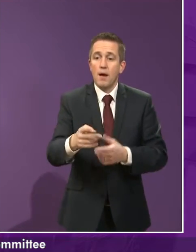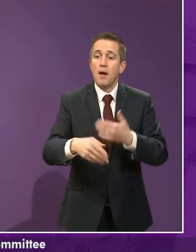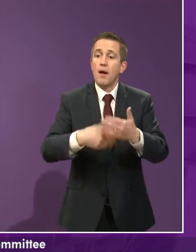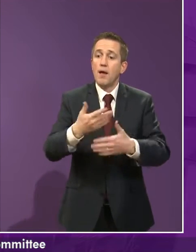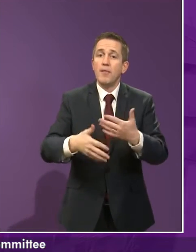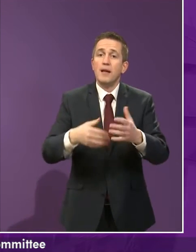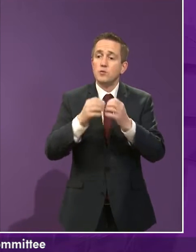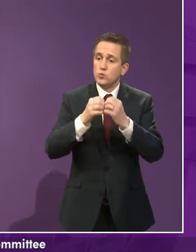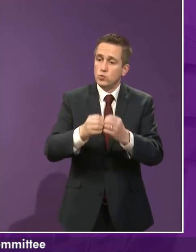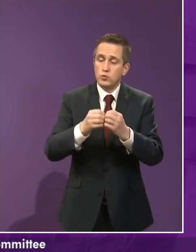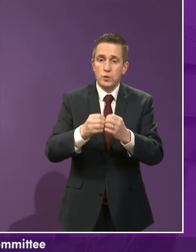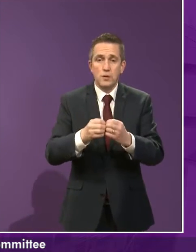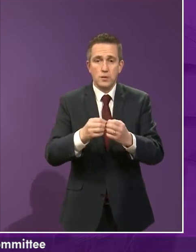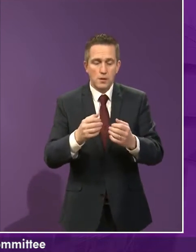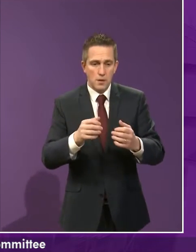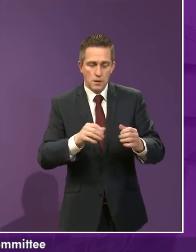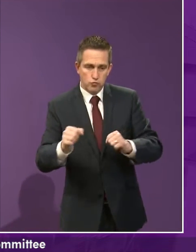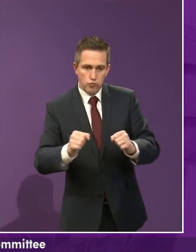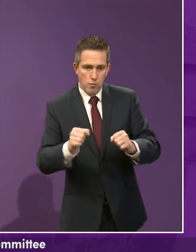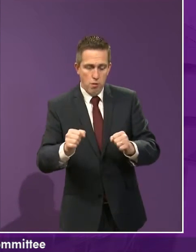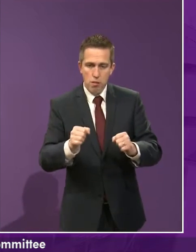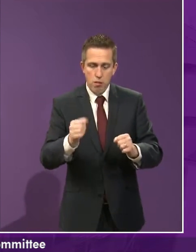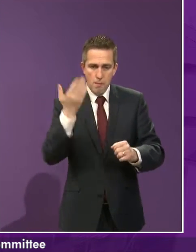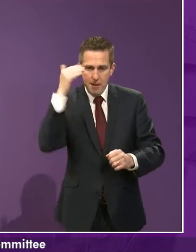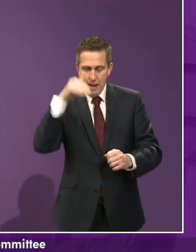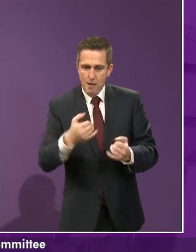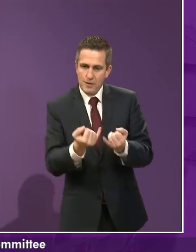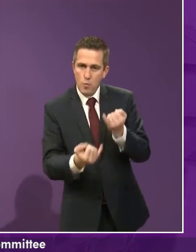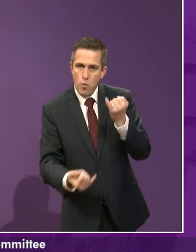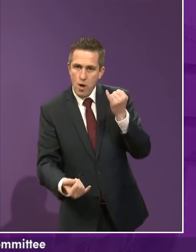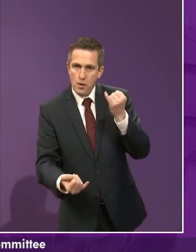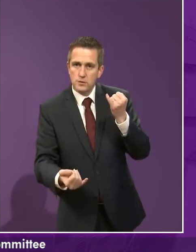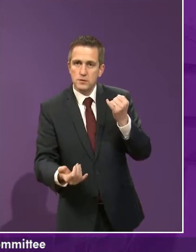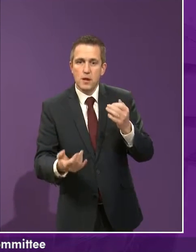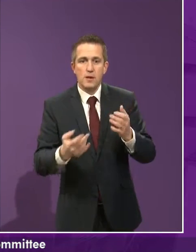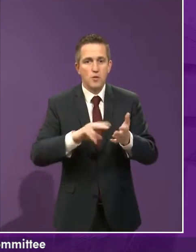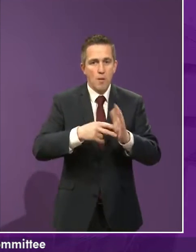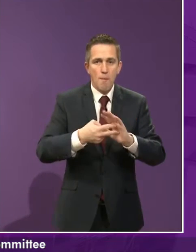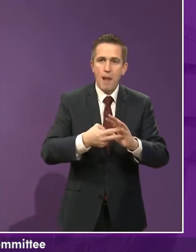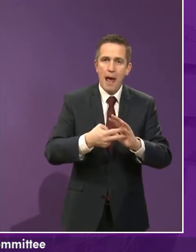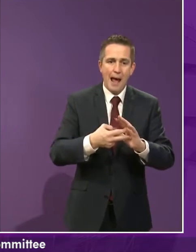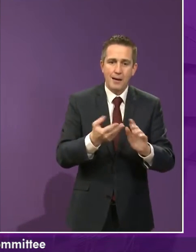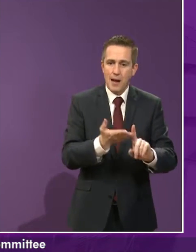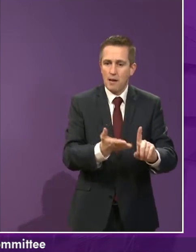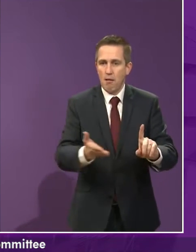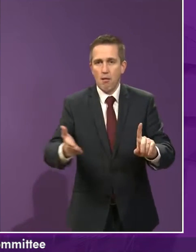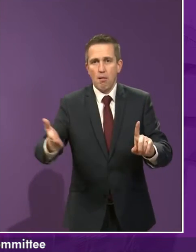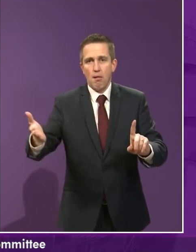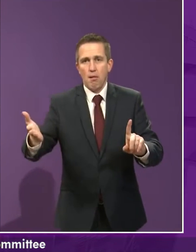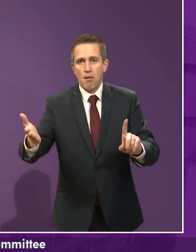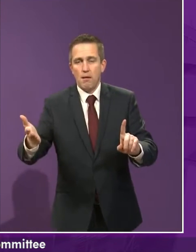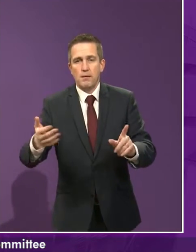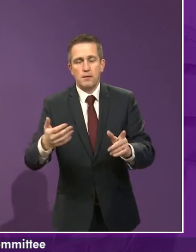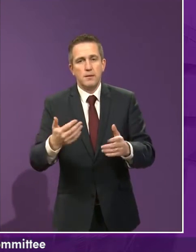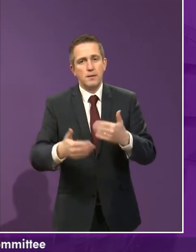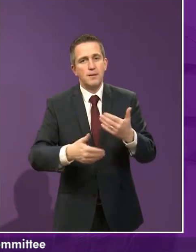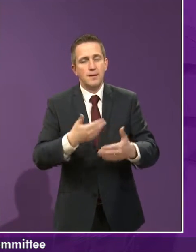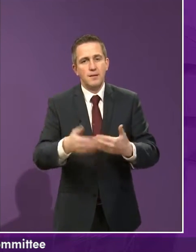student experiences a bad episode of mental health and the plan goes completely out of the